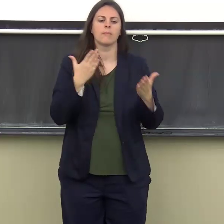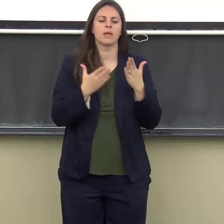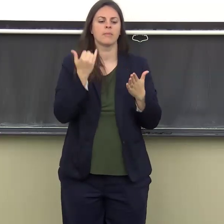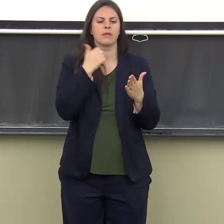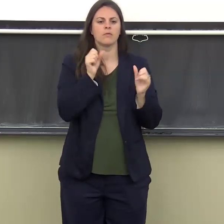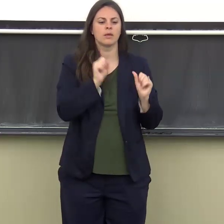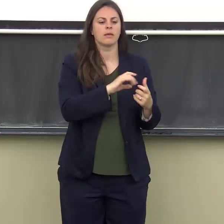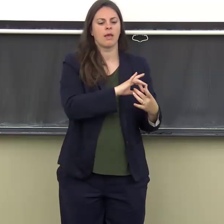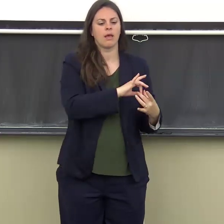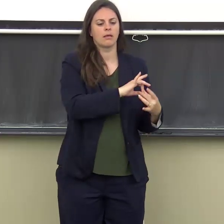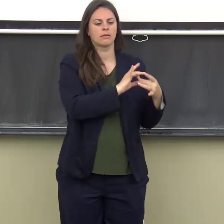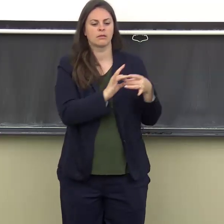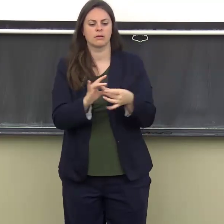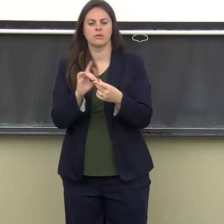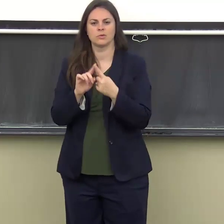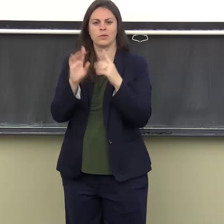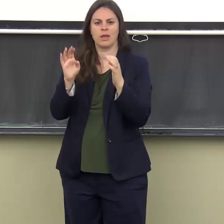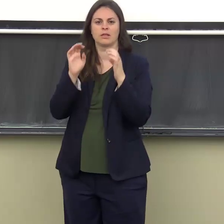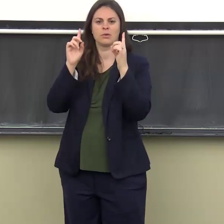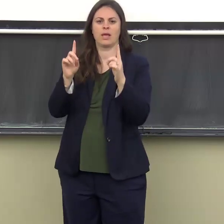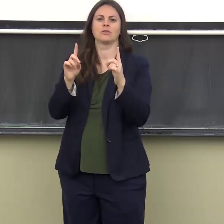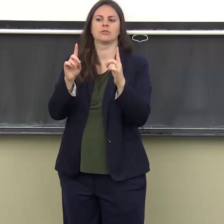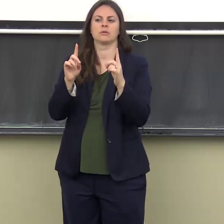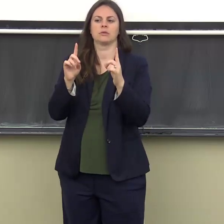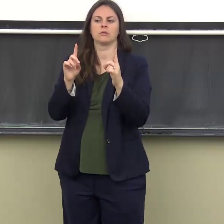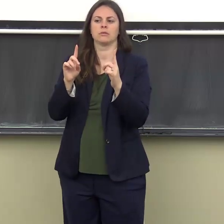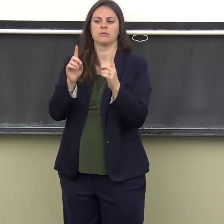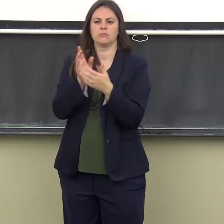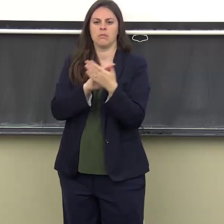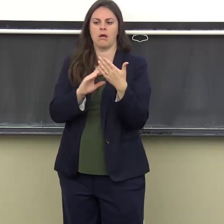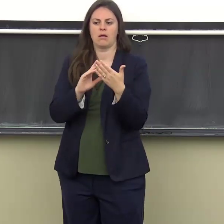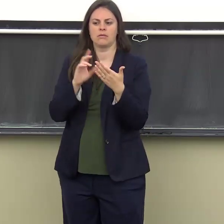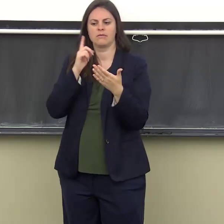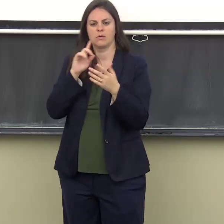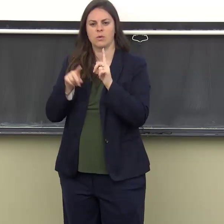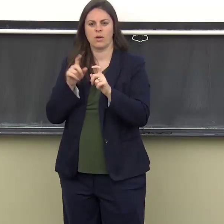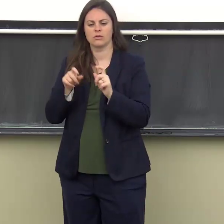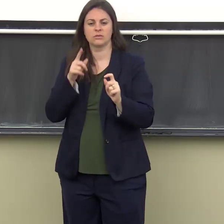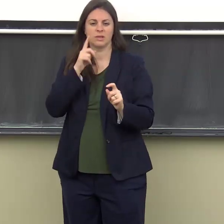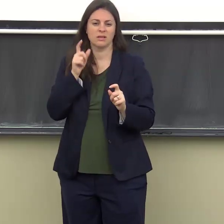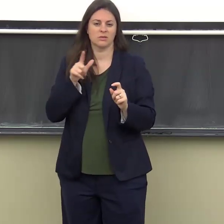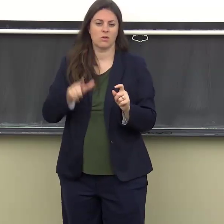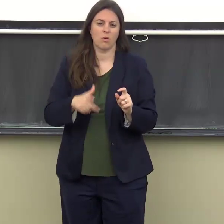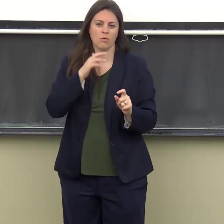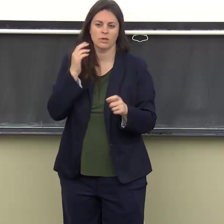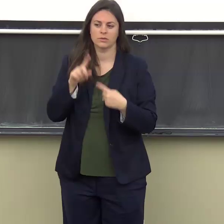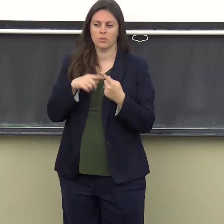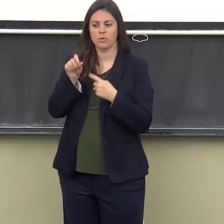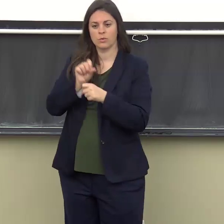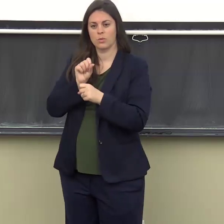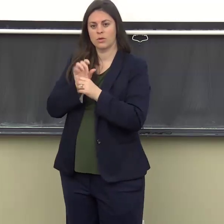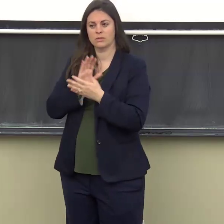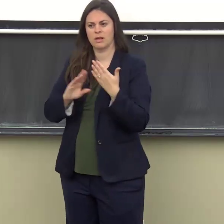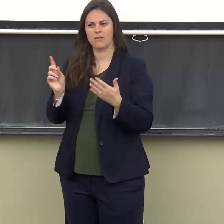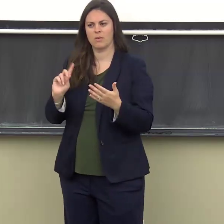educational arc, questions. Because to me, that feels so much lower stakes when you work somewhere and you ask questions